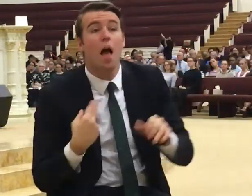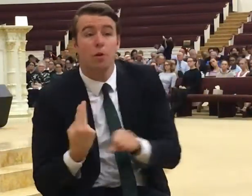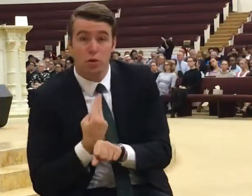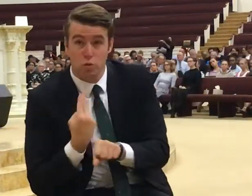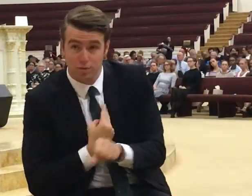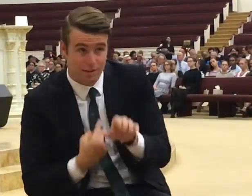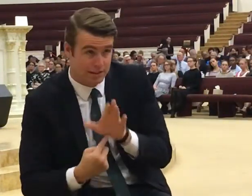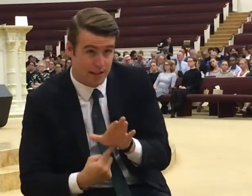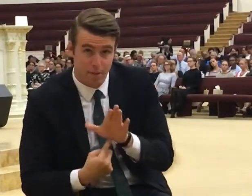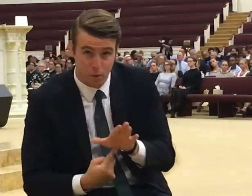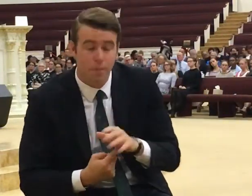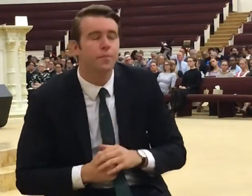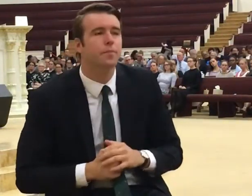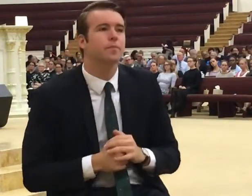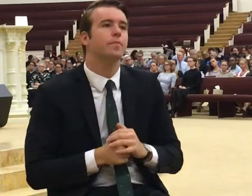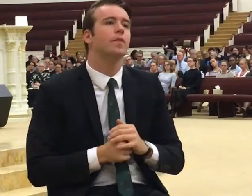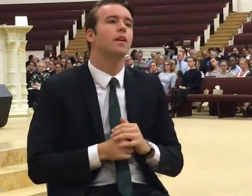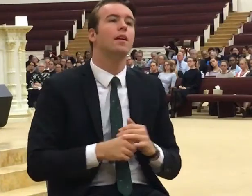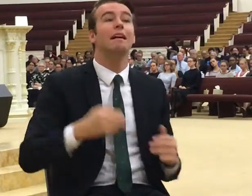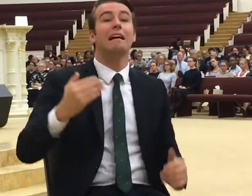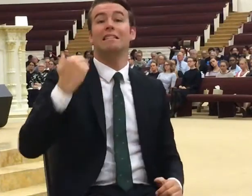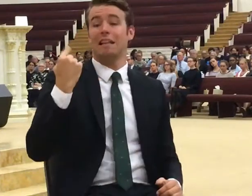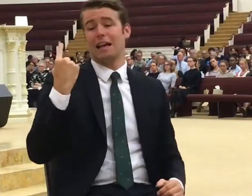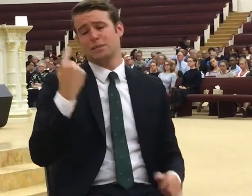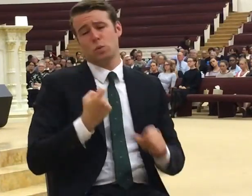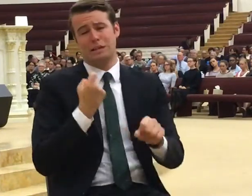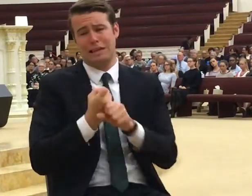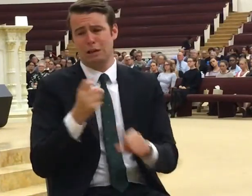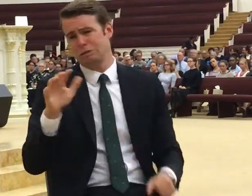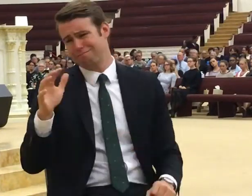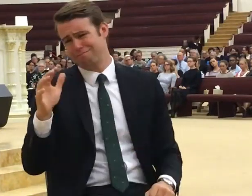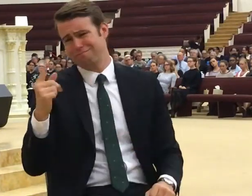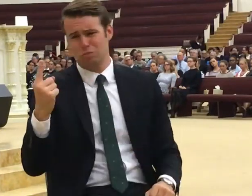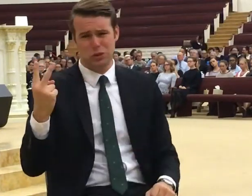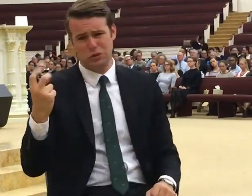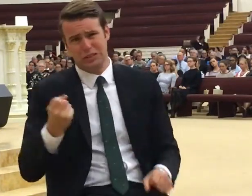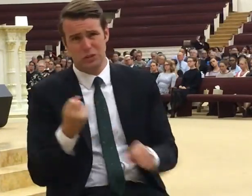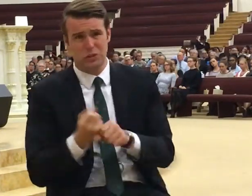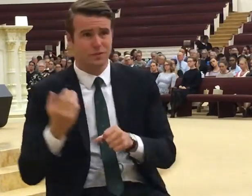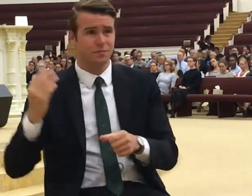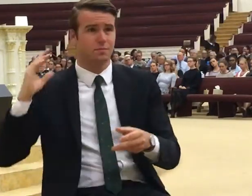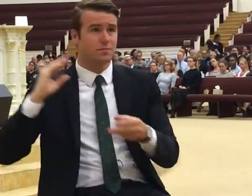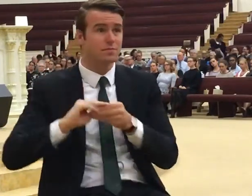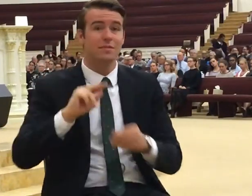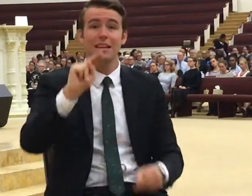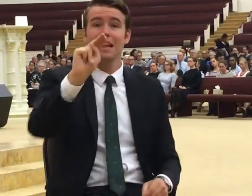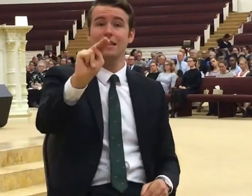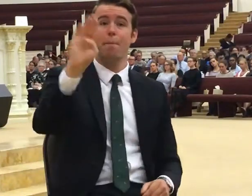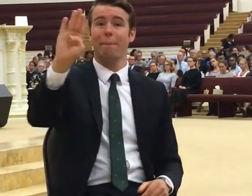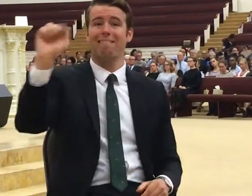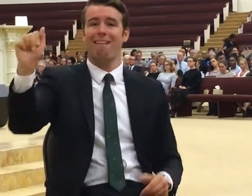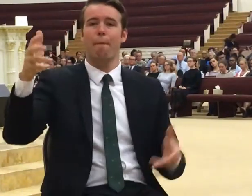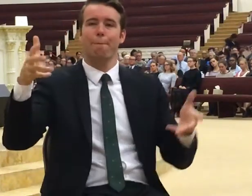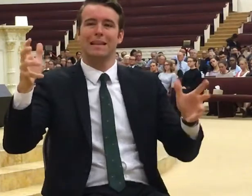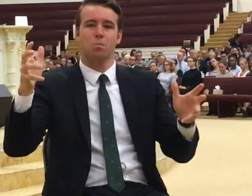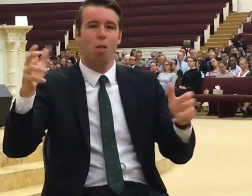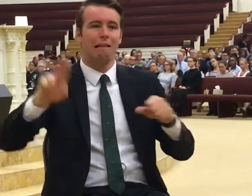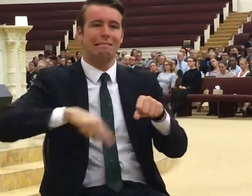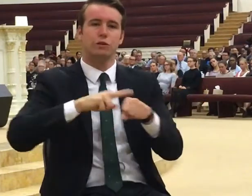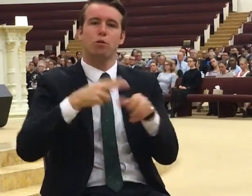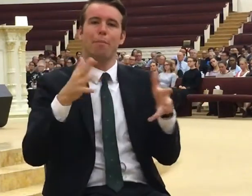example. In the last year or two, the National Basketball Association